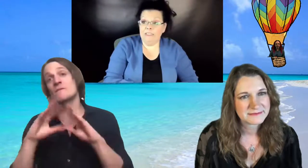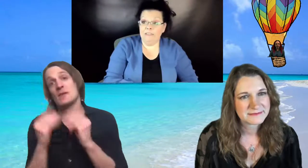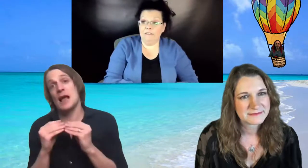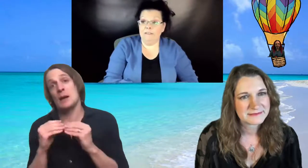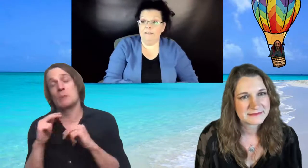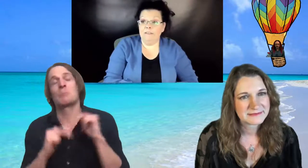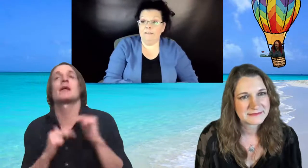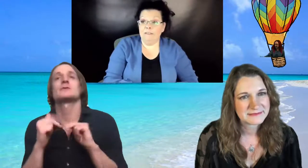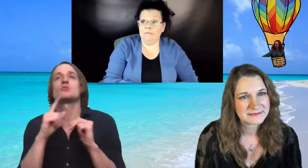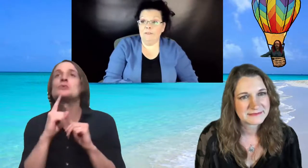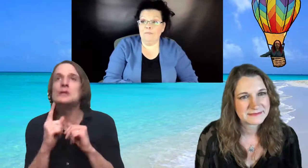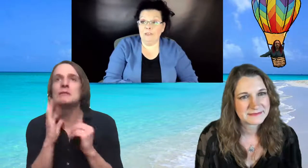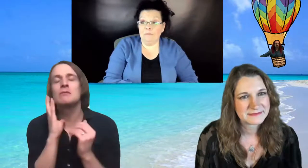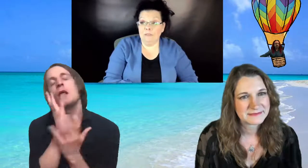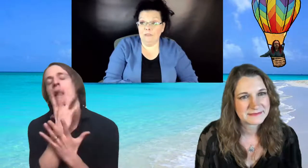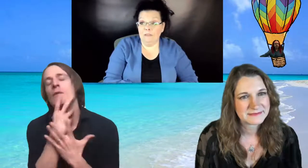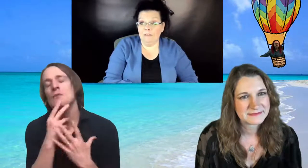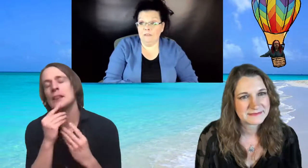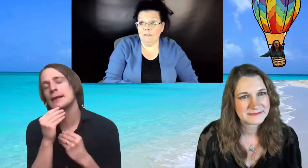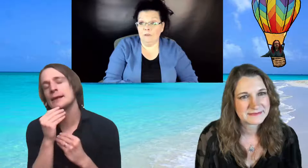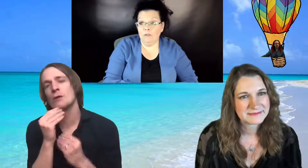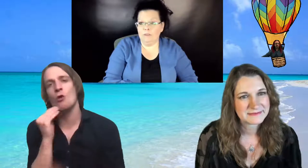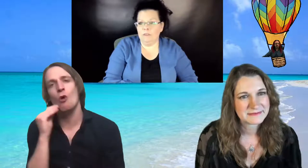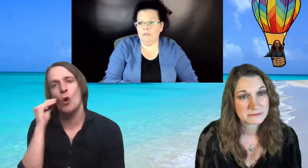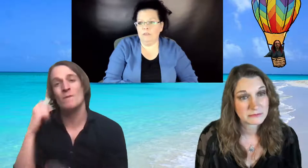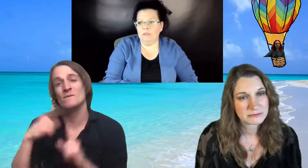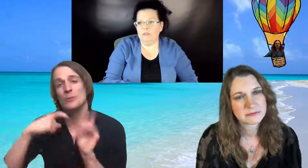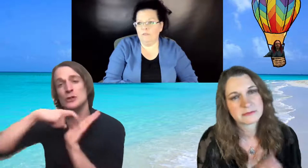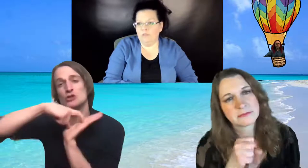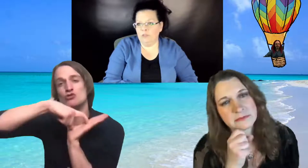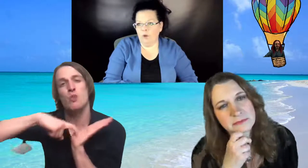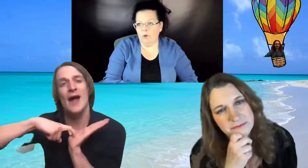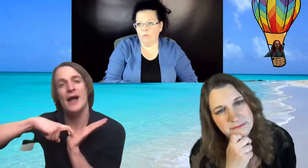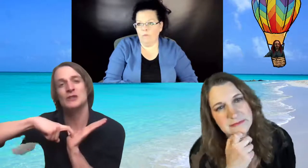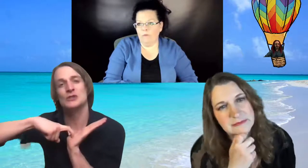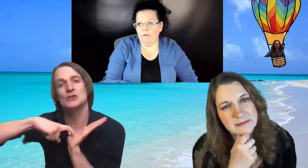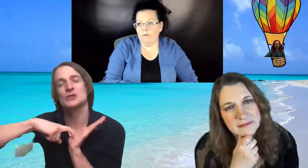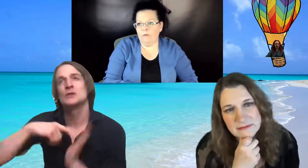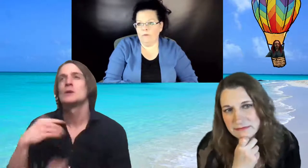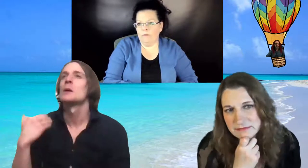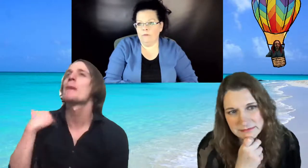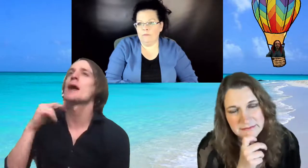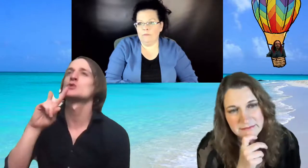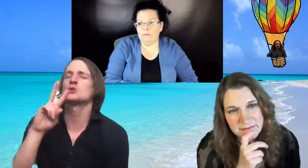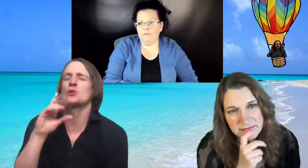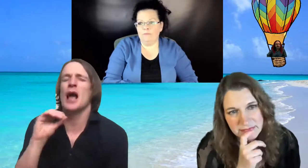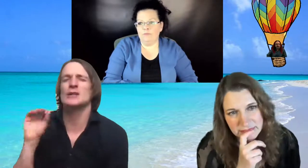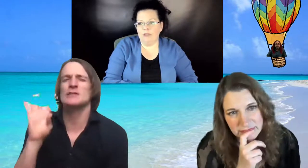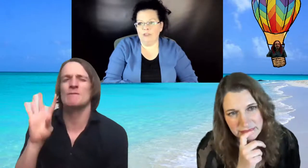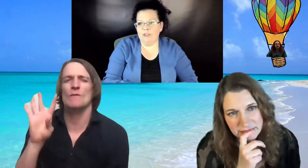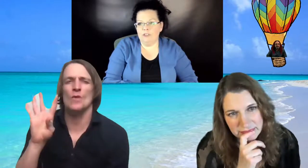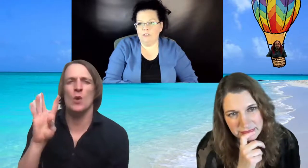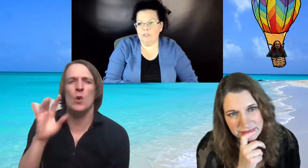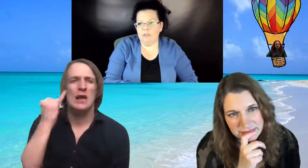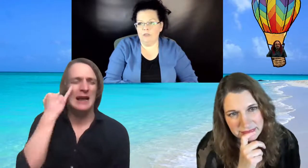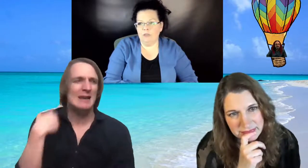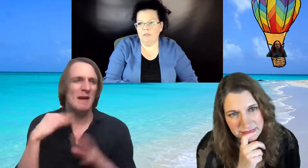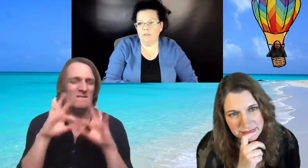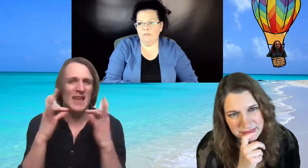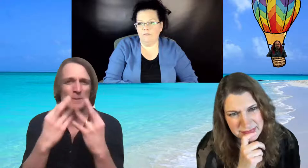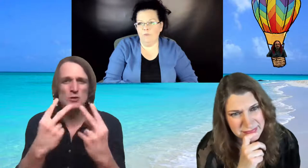I did. My family, it was a lovely home. They built it from scratch